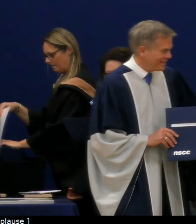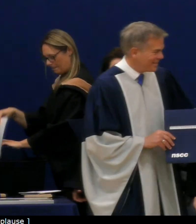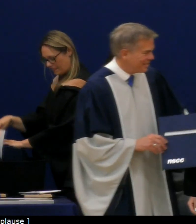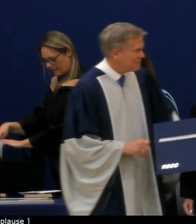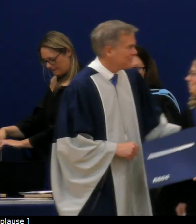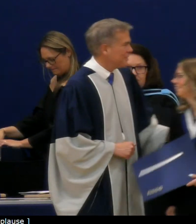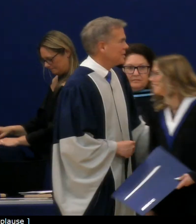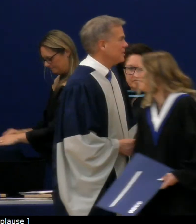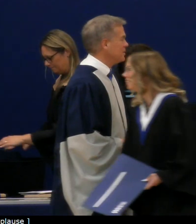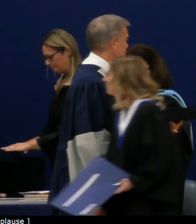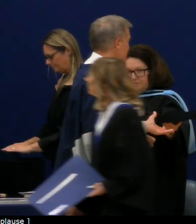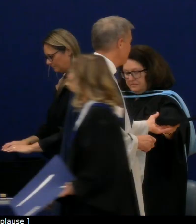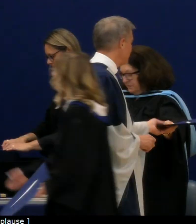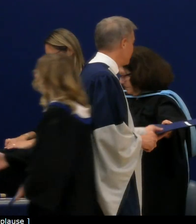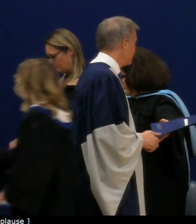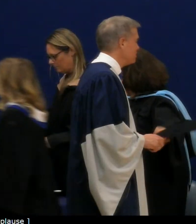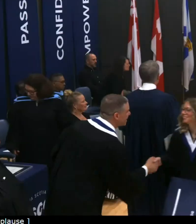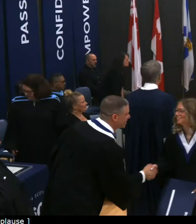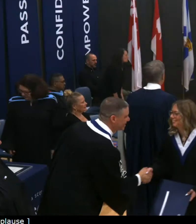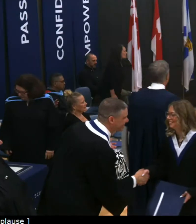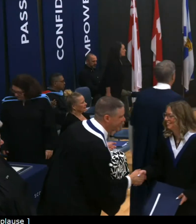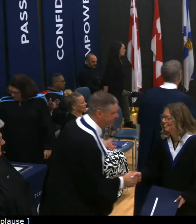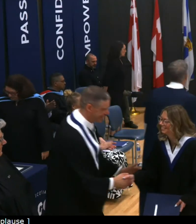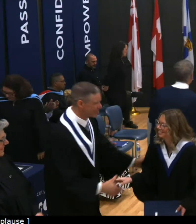Isabella Wood.